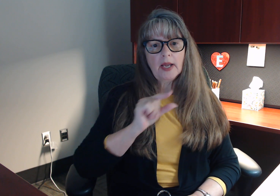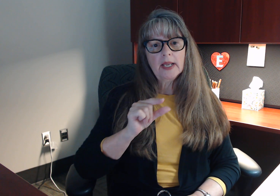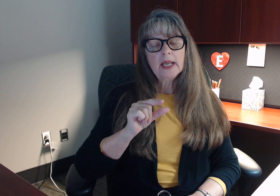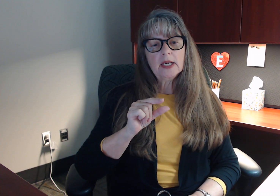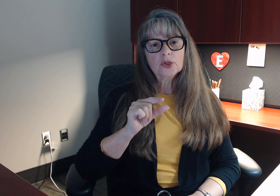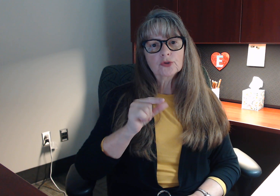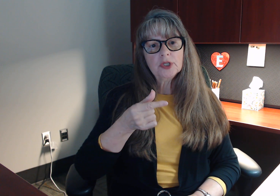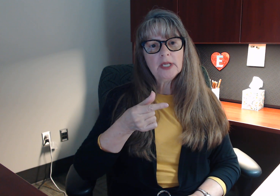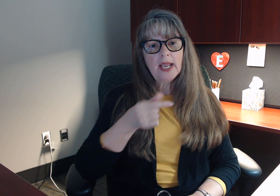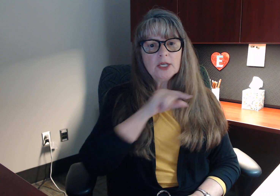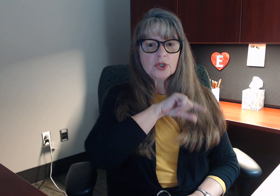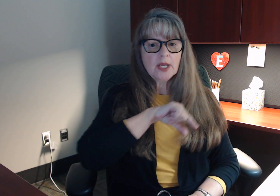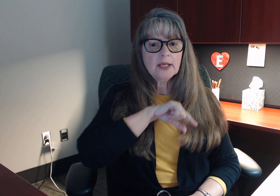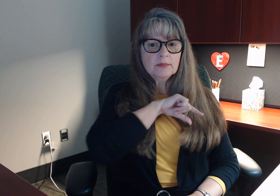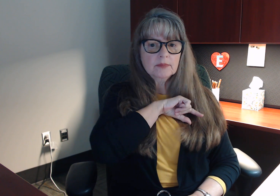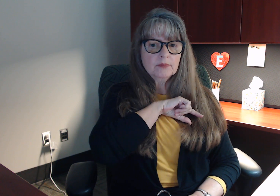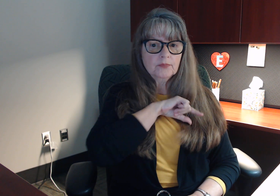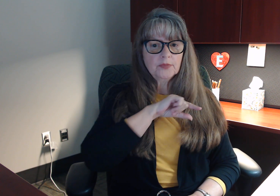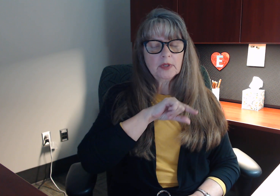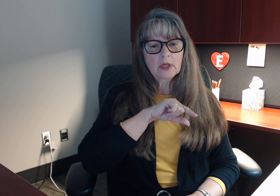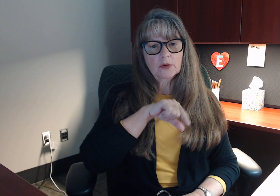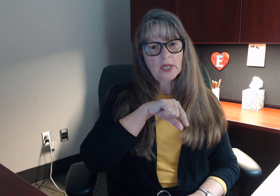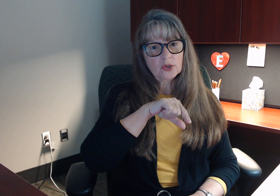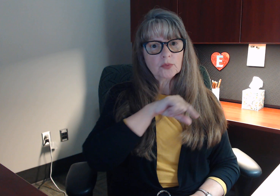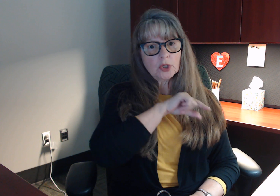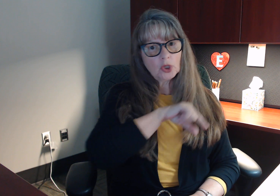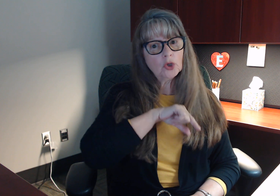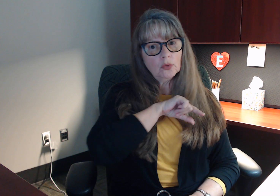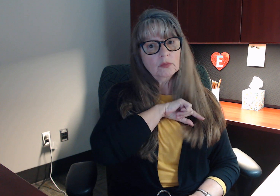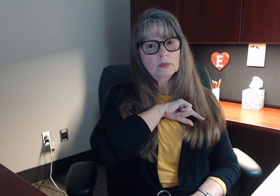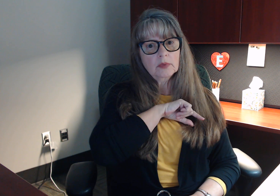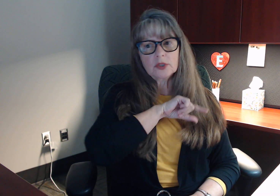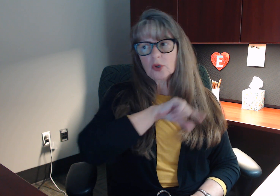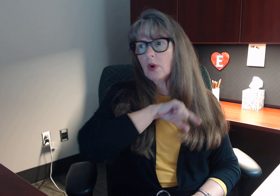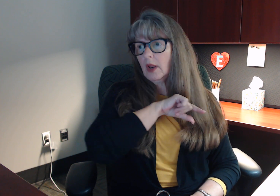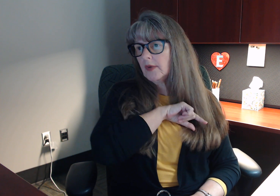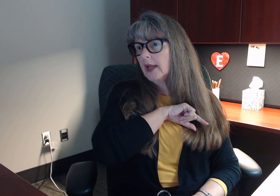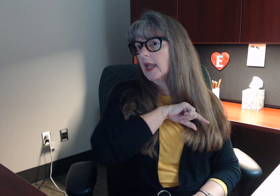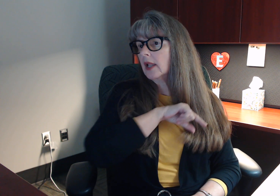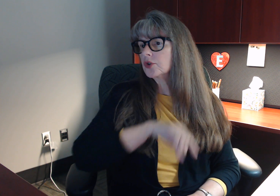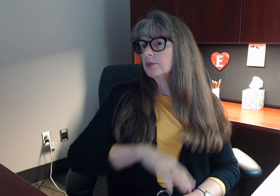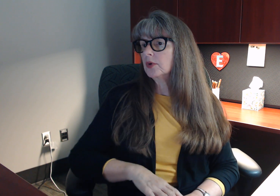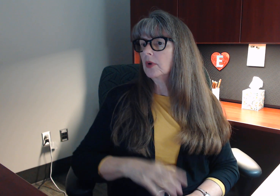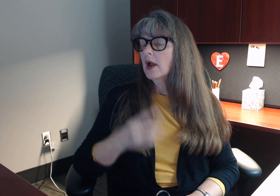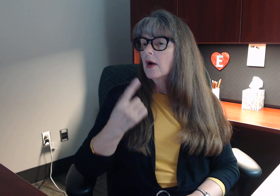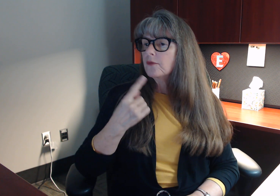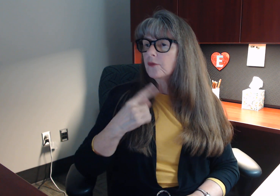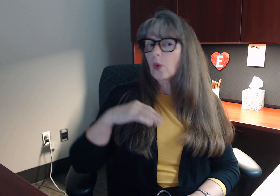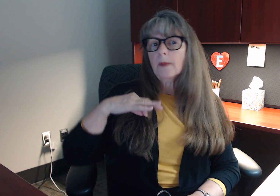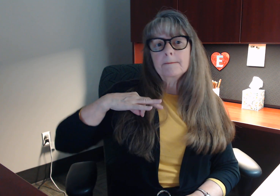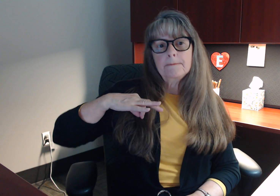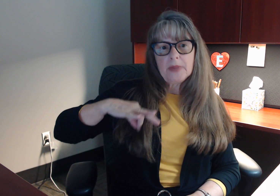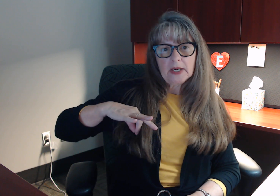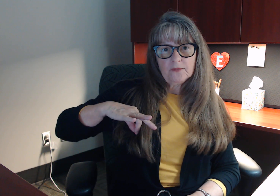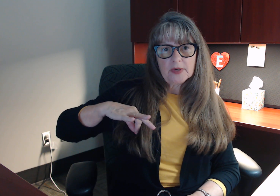It is your G hand shape, goes down to a Q, and to qualify. Eligible for